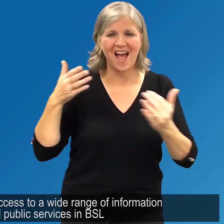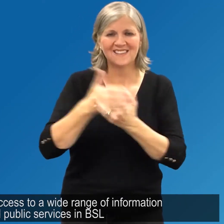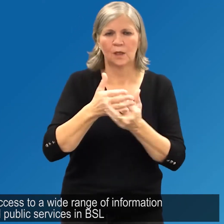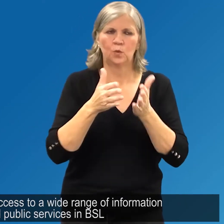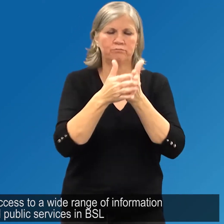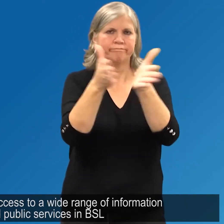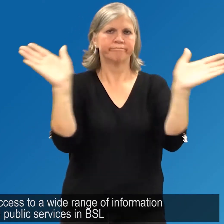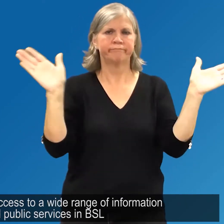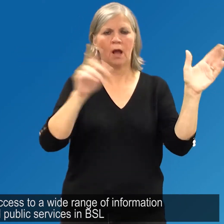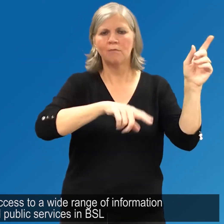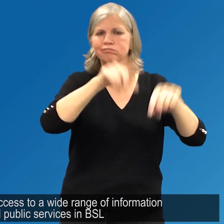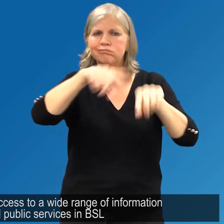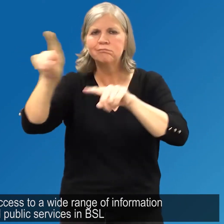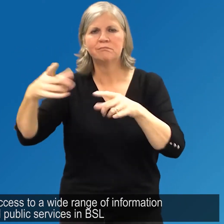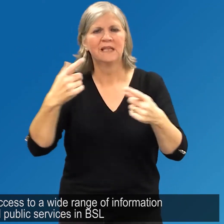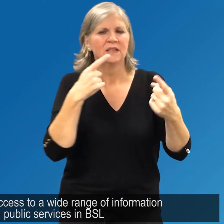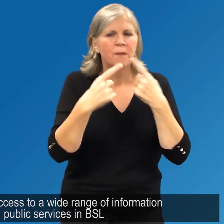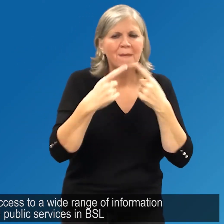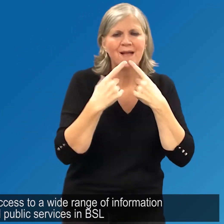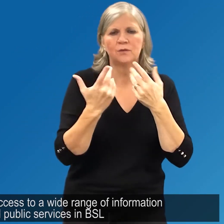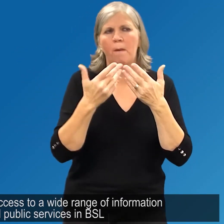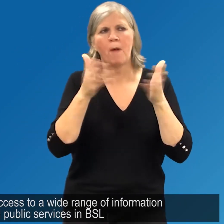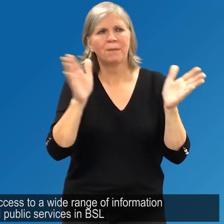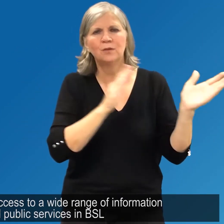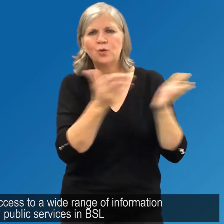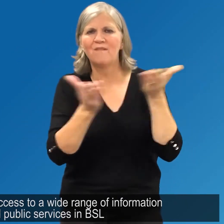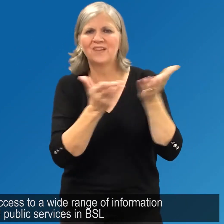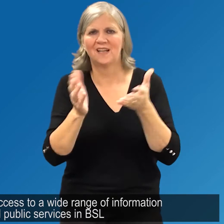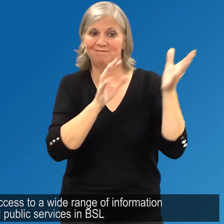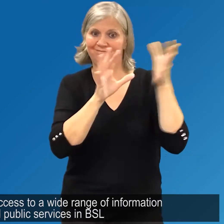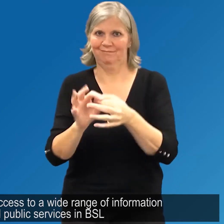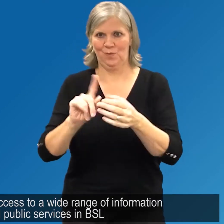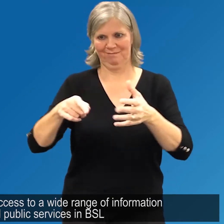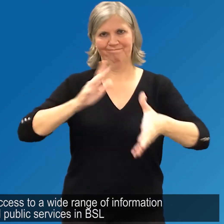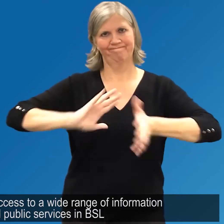improving access to a wide range of information and public services in BSL,